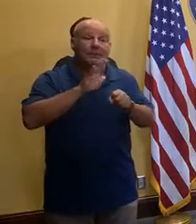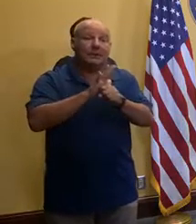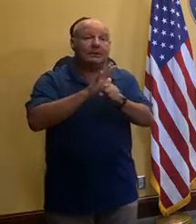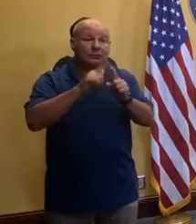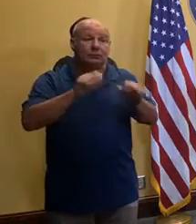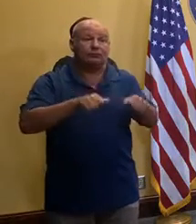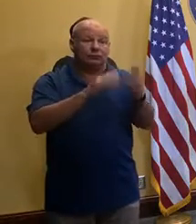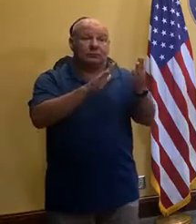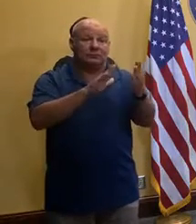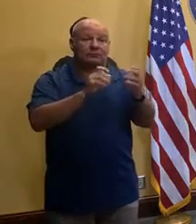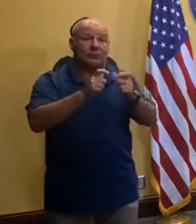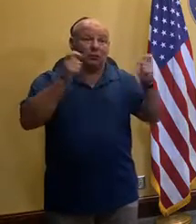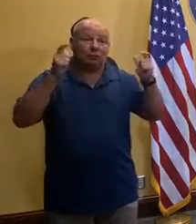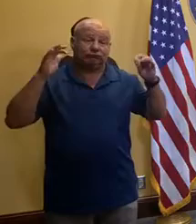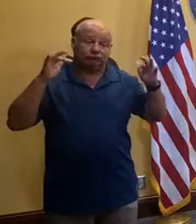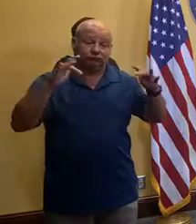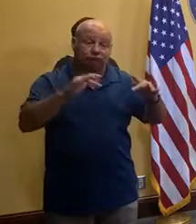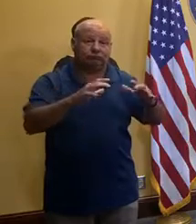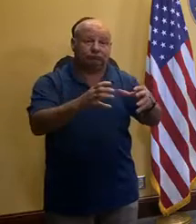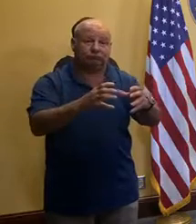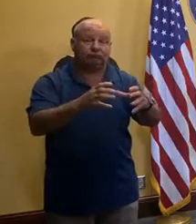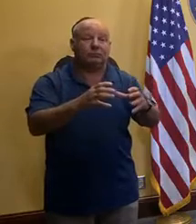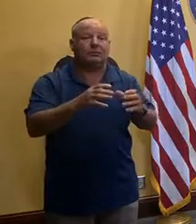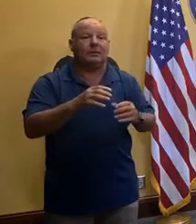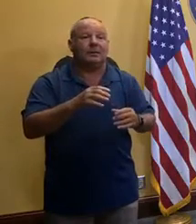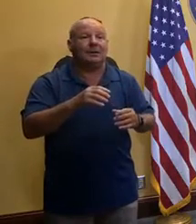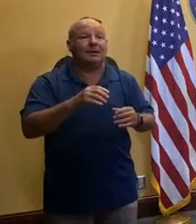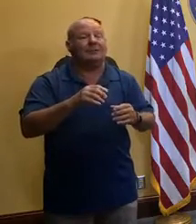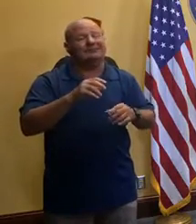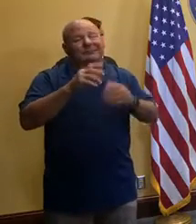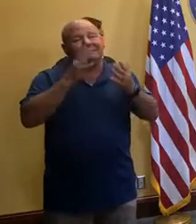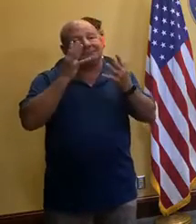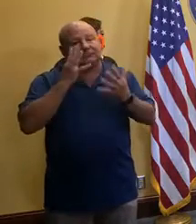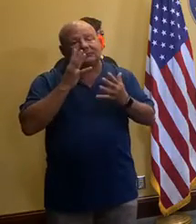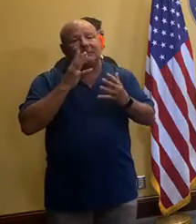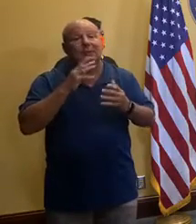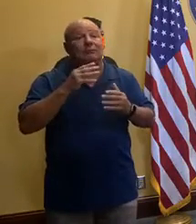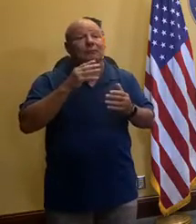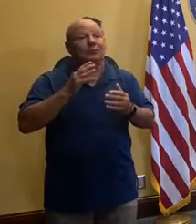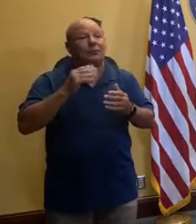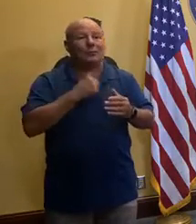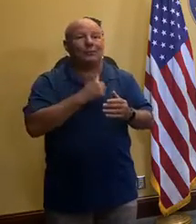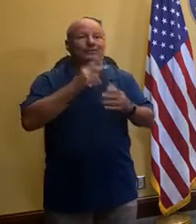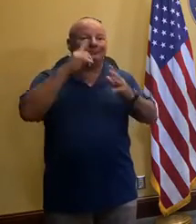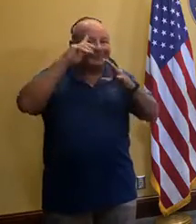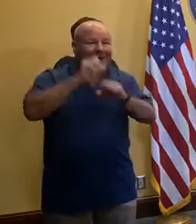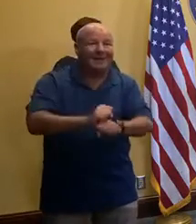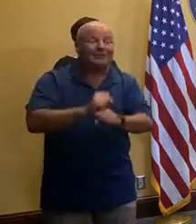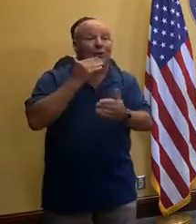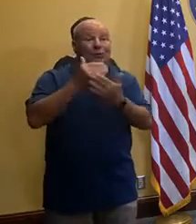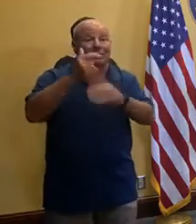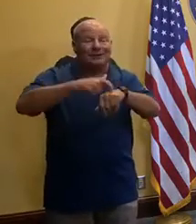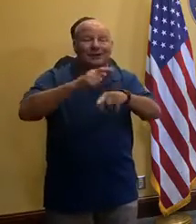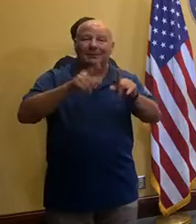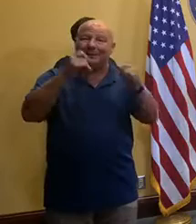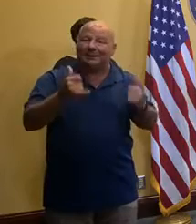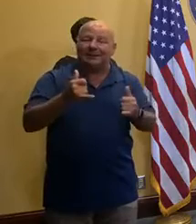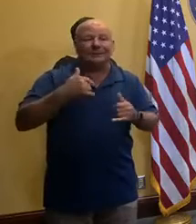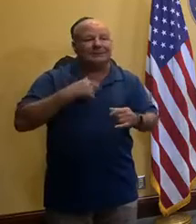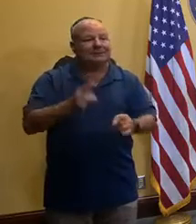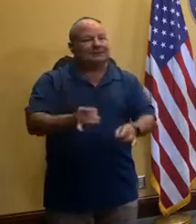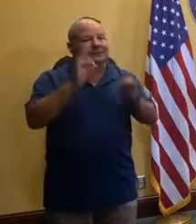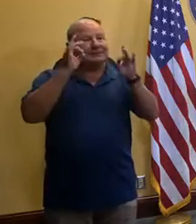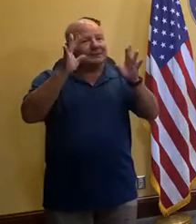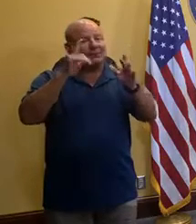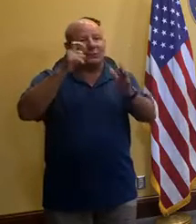gatherings. Unfortunately, having a good time the way that we are used to having a good time has a terrible price that can